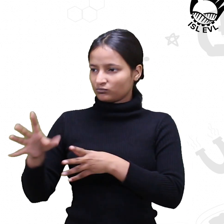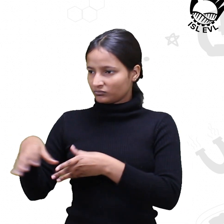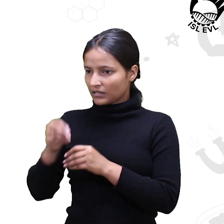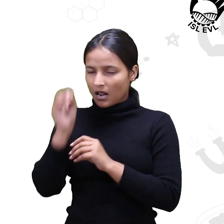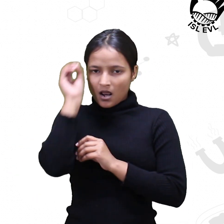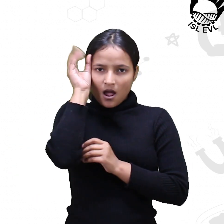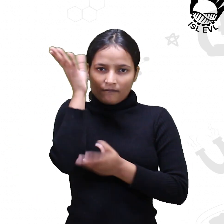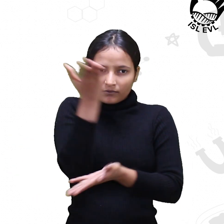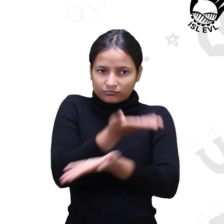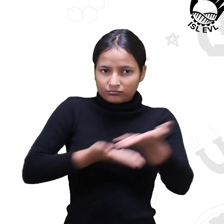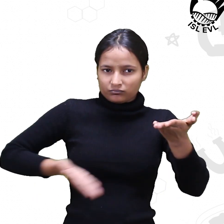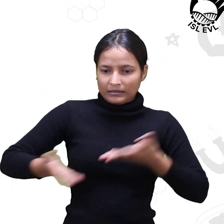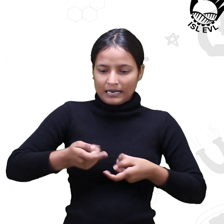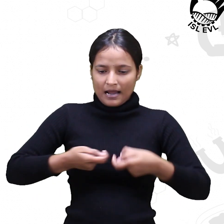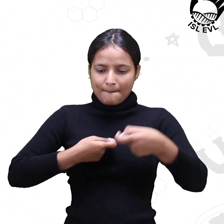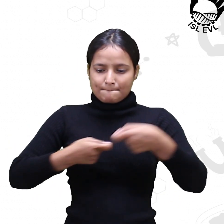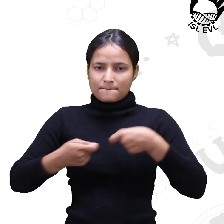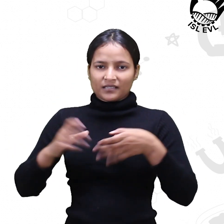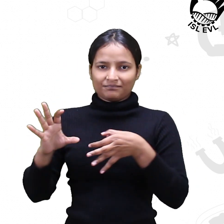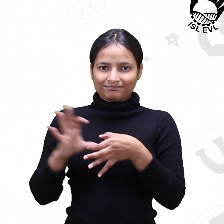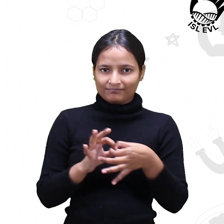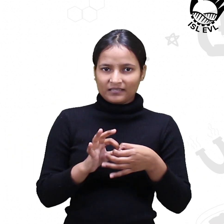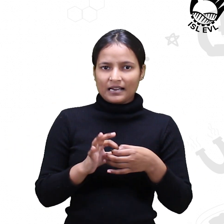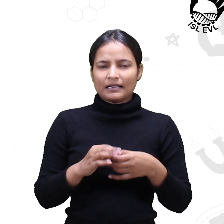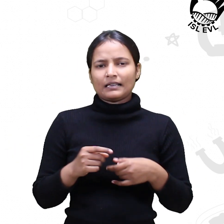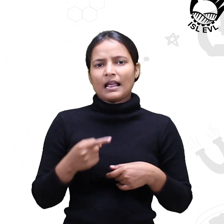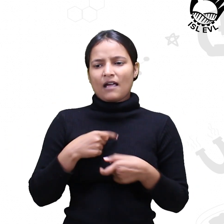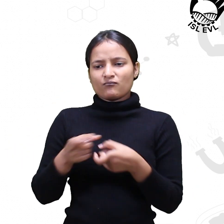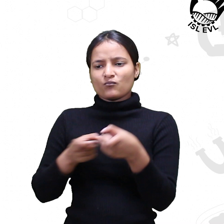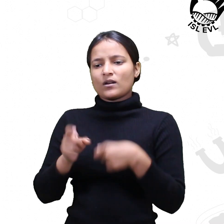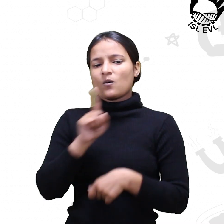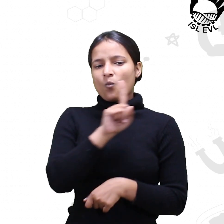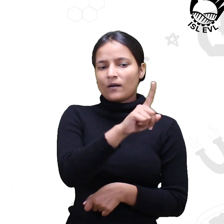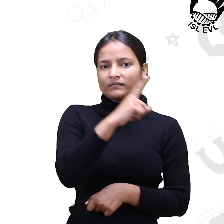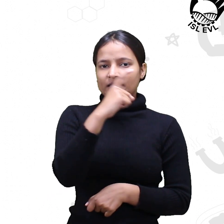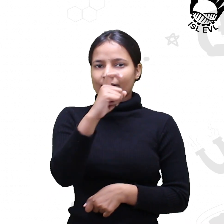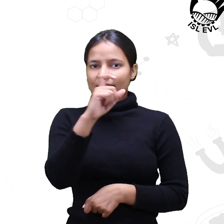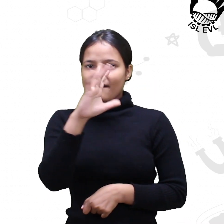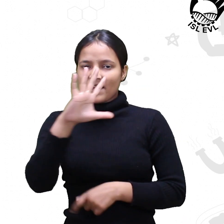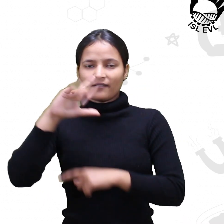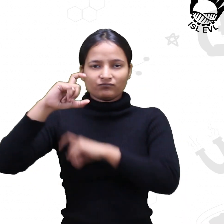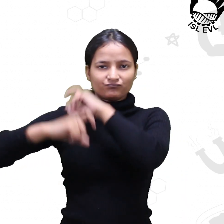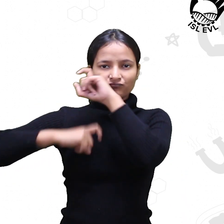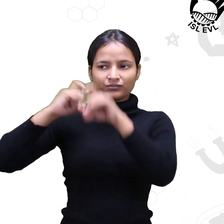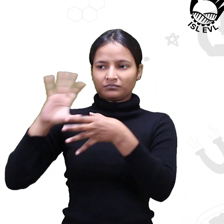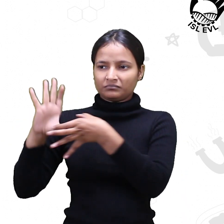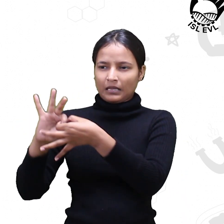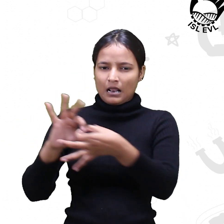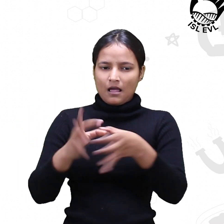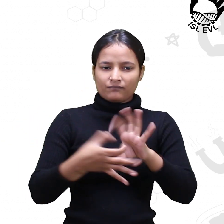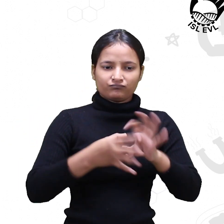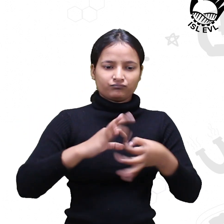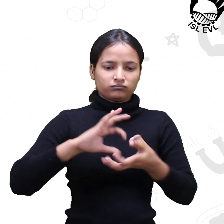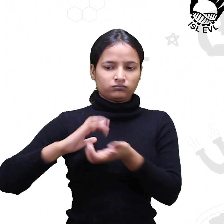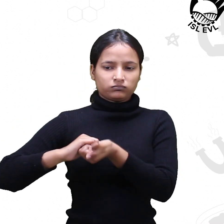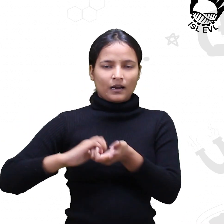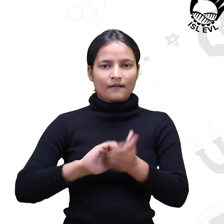technology businesses of IIT Kanpur. Okay. So, just to let you know,